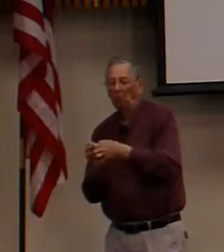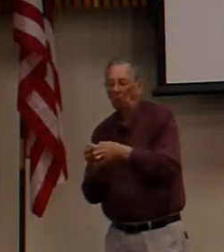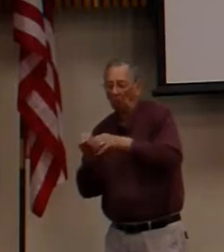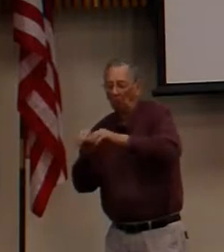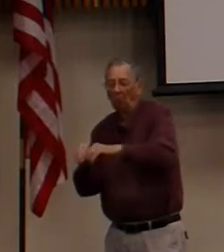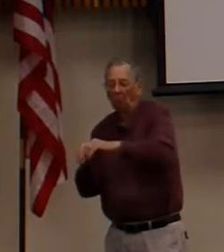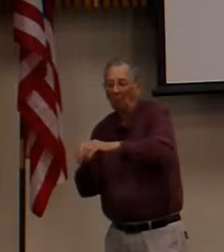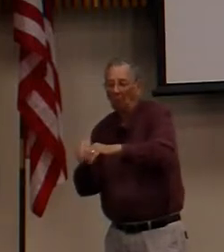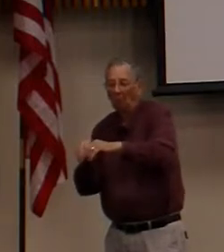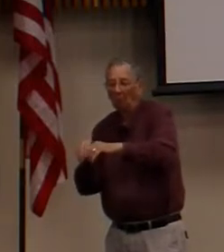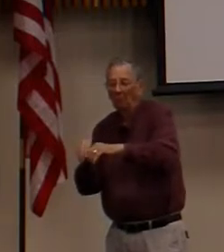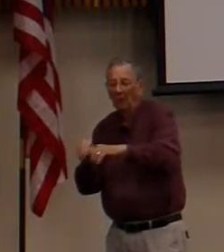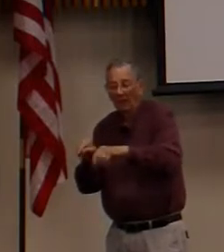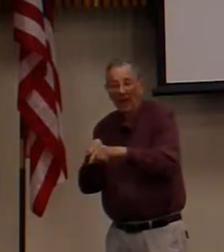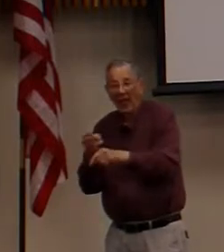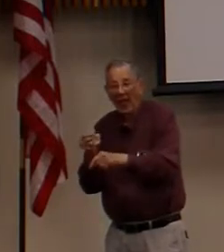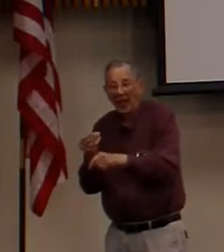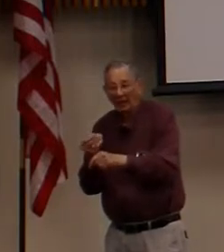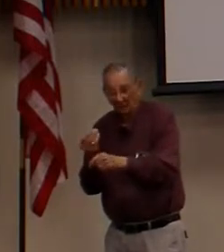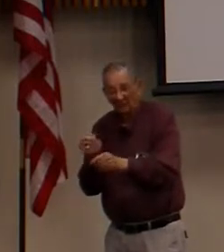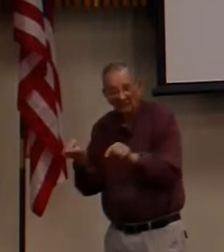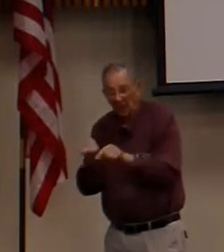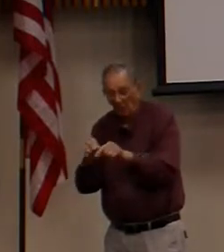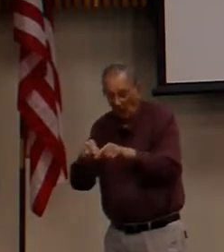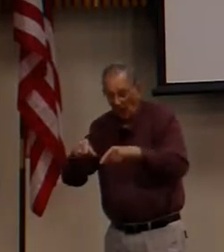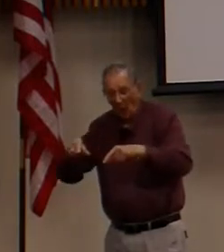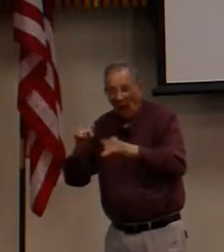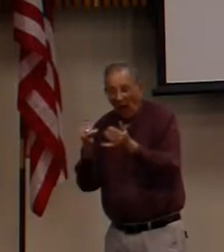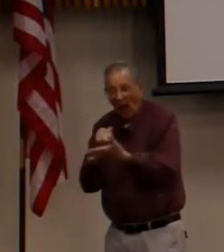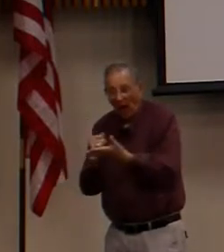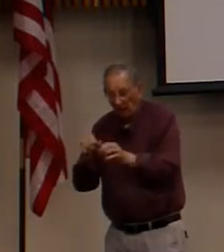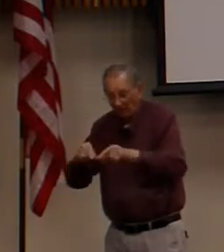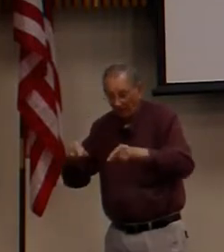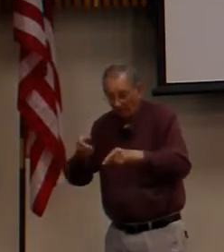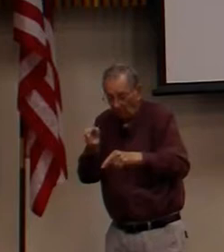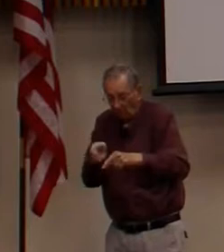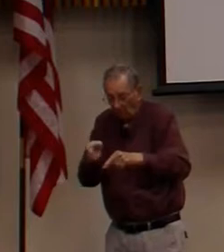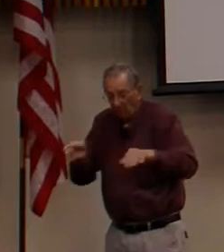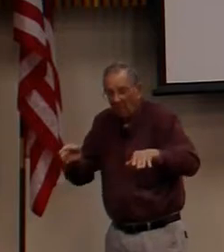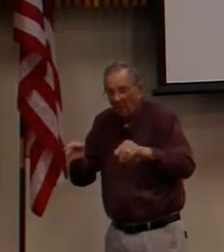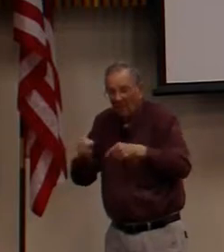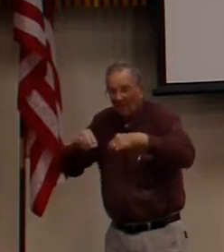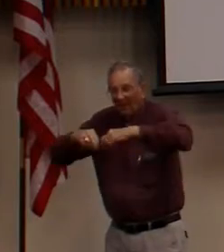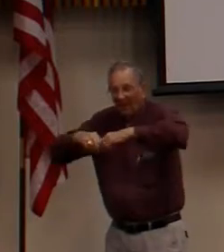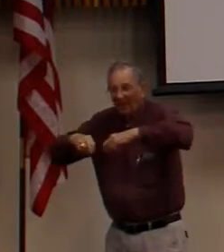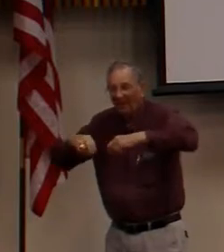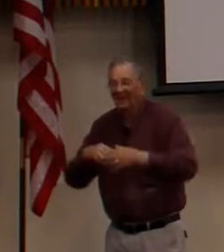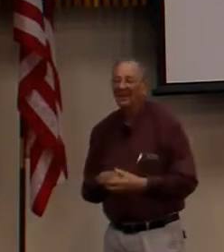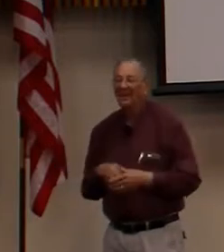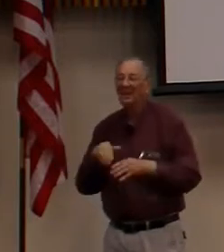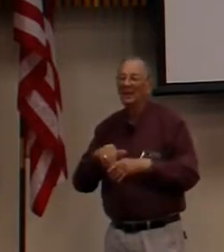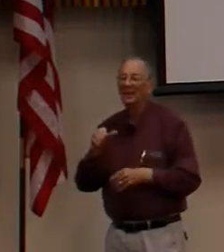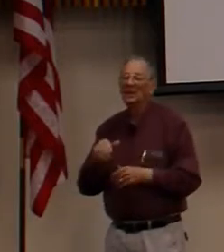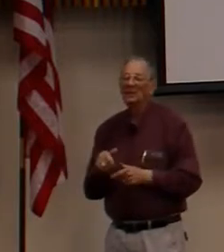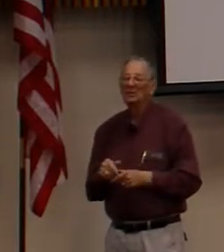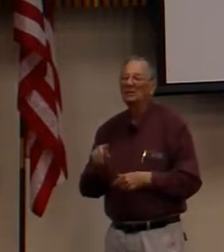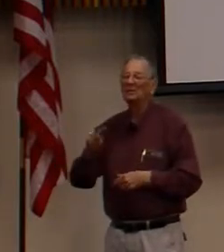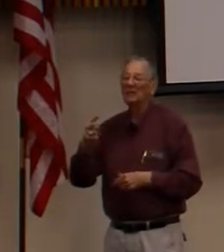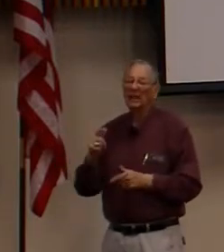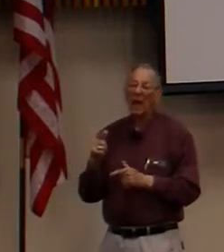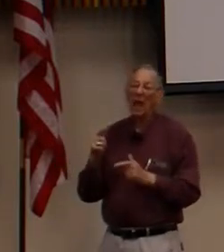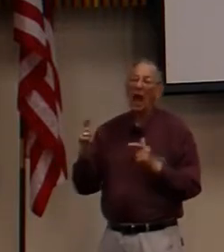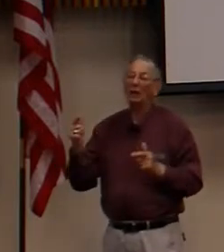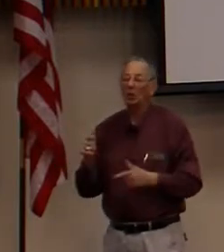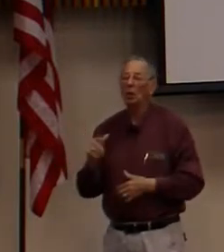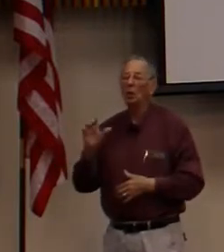same piece of land. It is the second largest island in the Caribbean, second to Cuba,